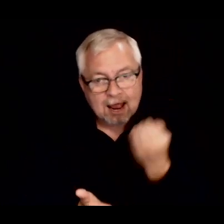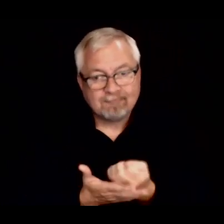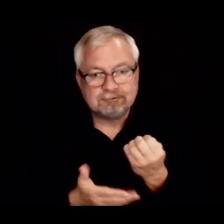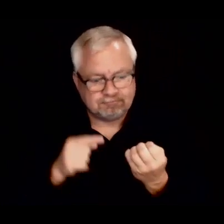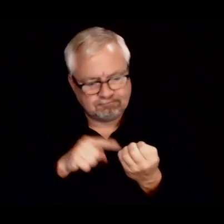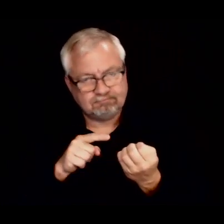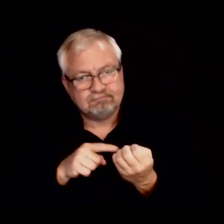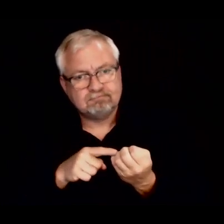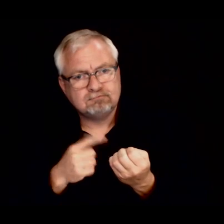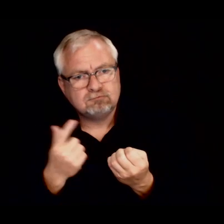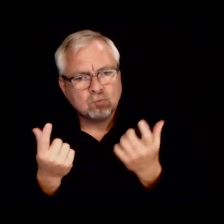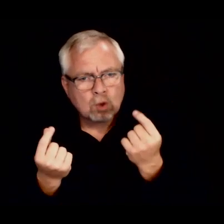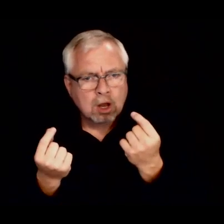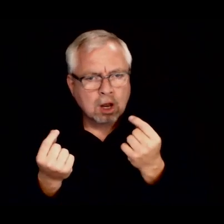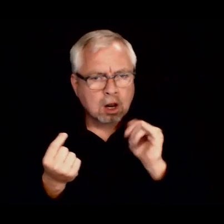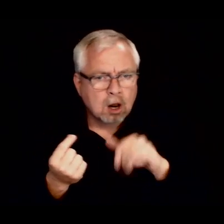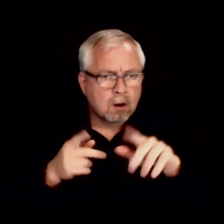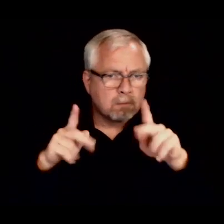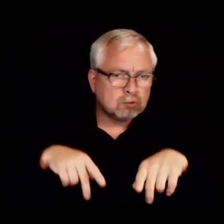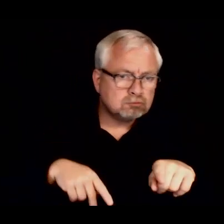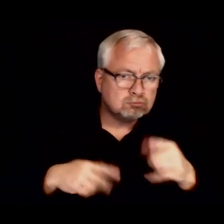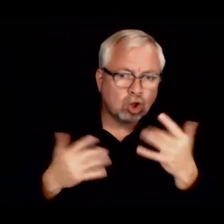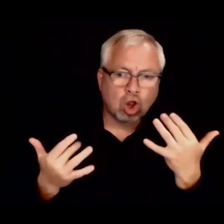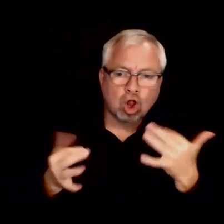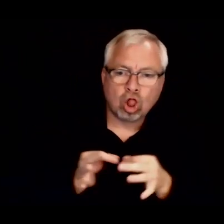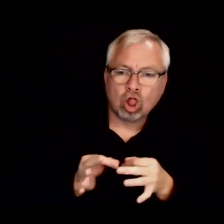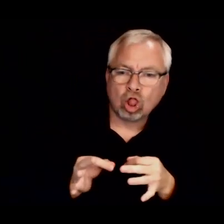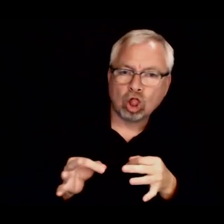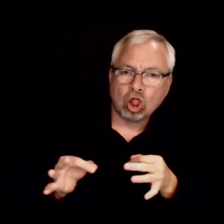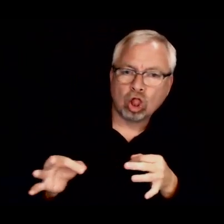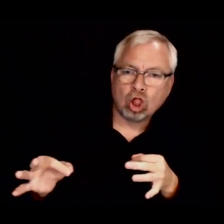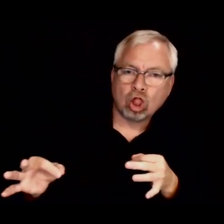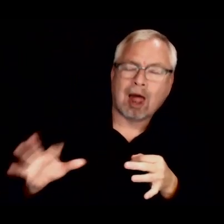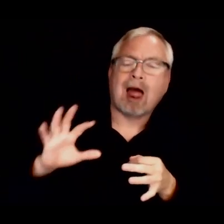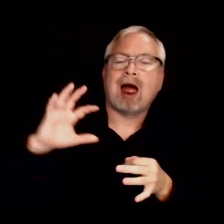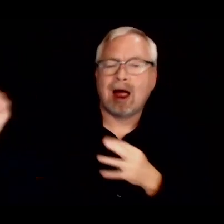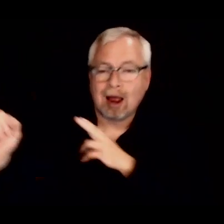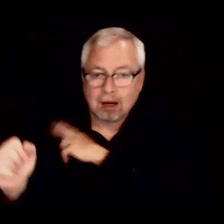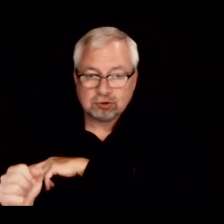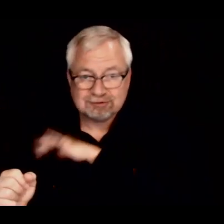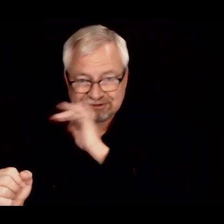seek care in an appropriate time frame. So, yeah.